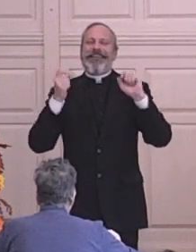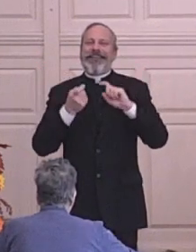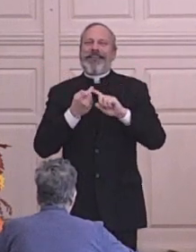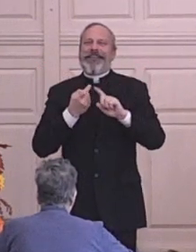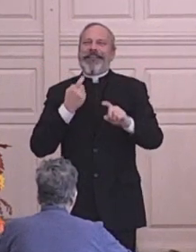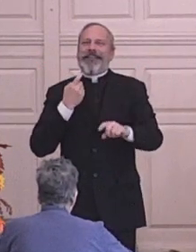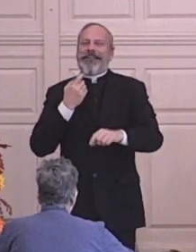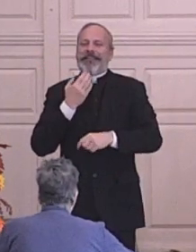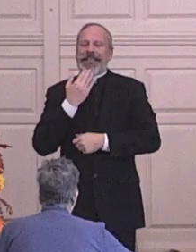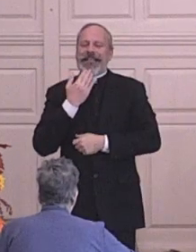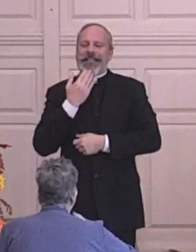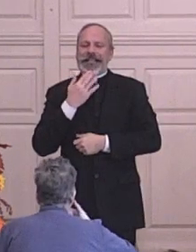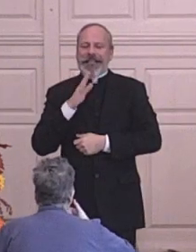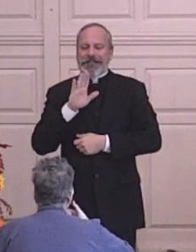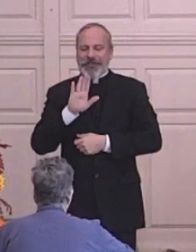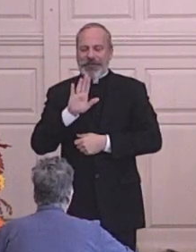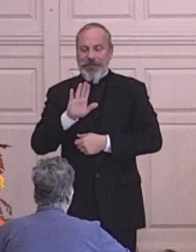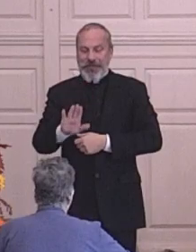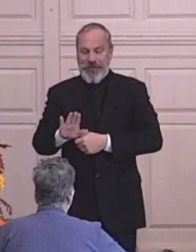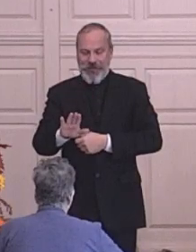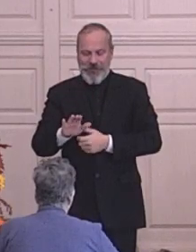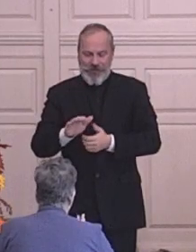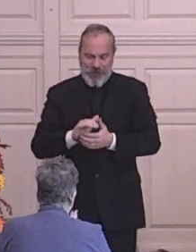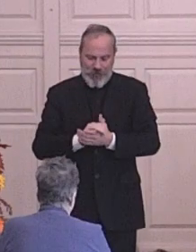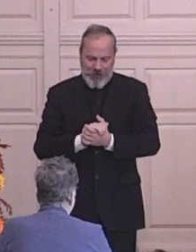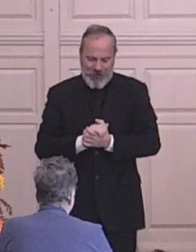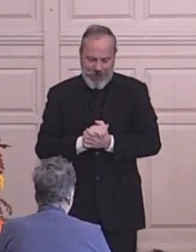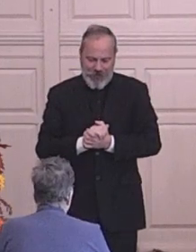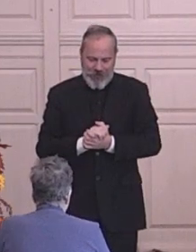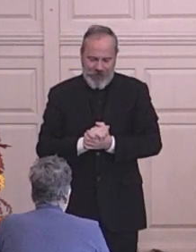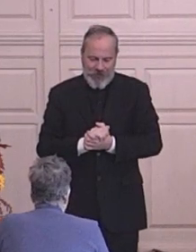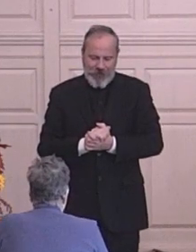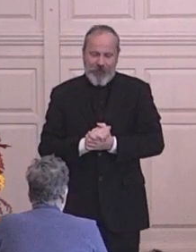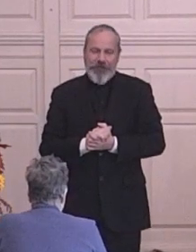temptation, but deliver us from